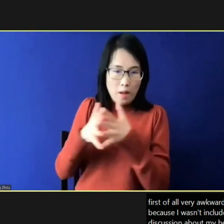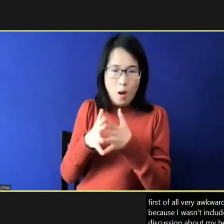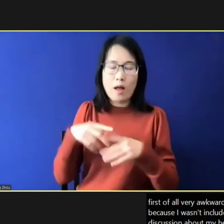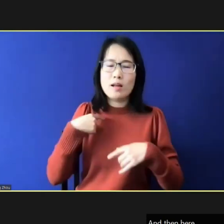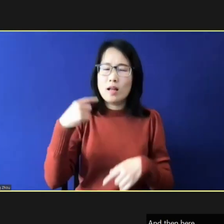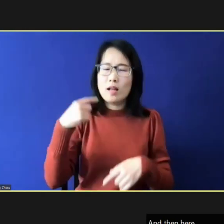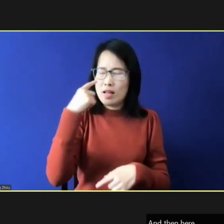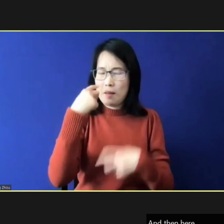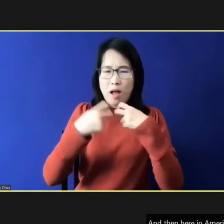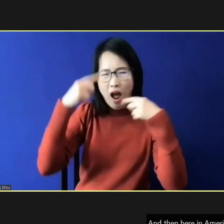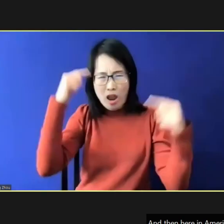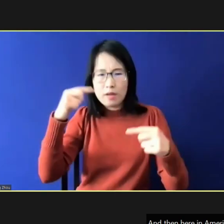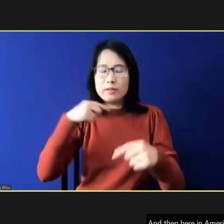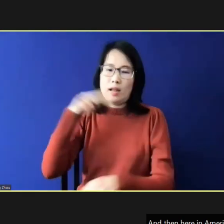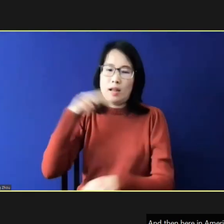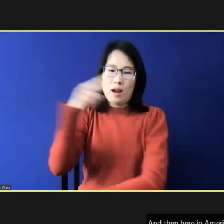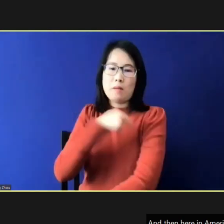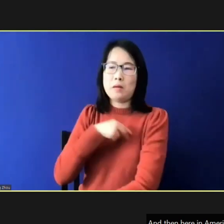And then here in America,